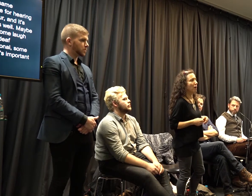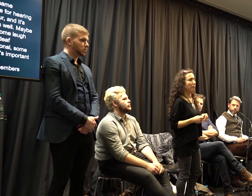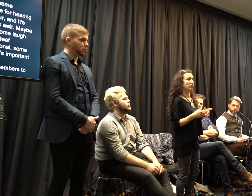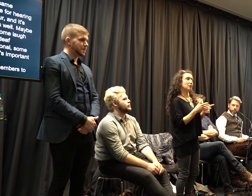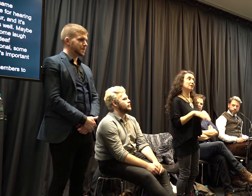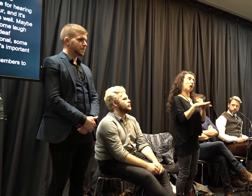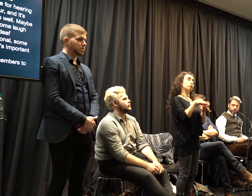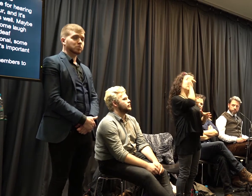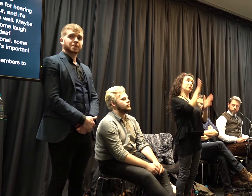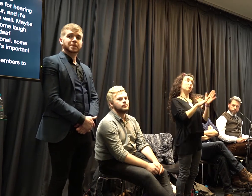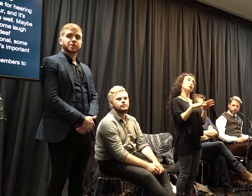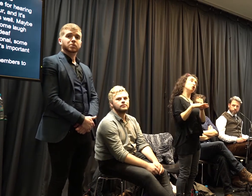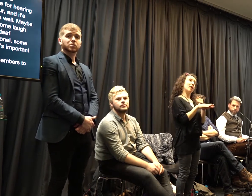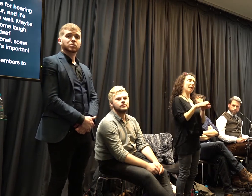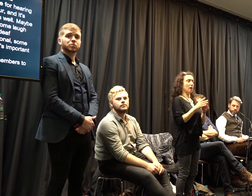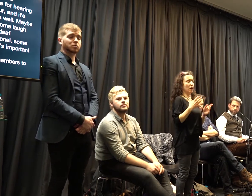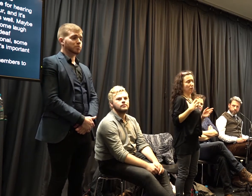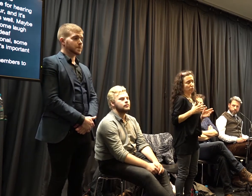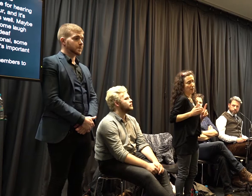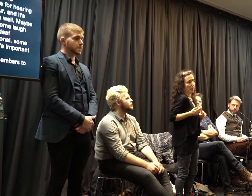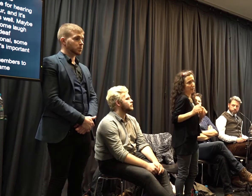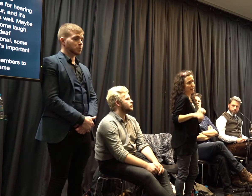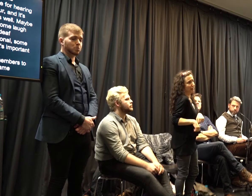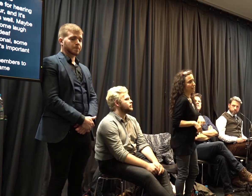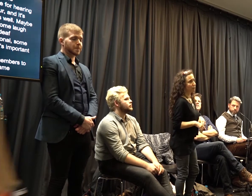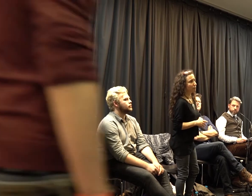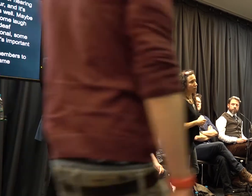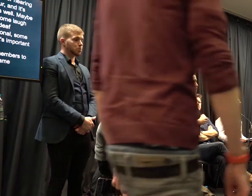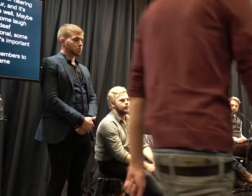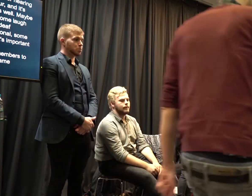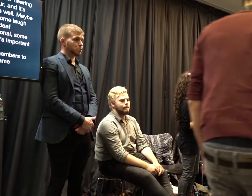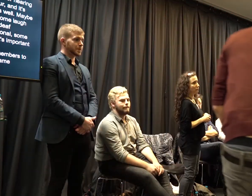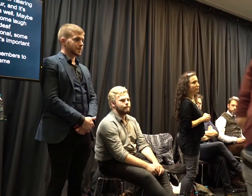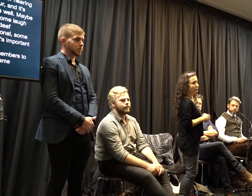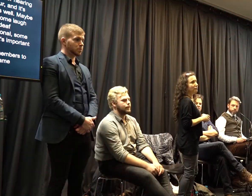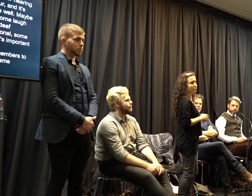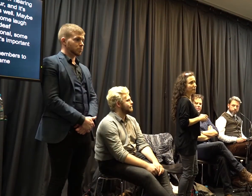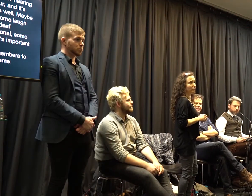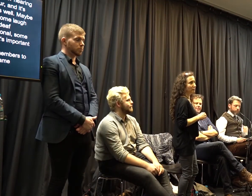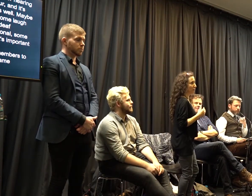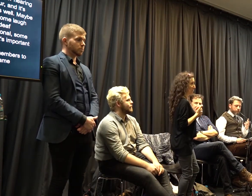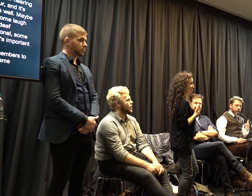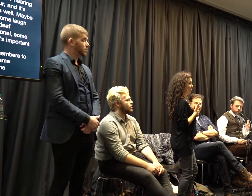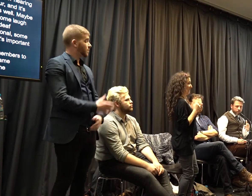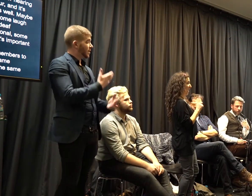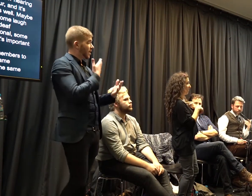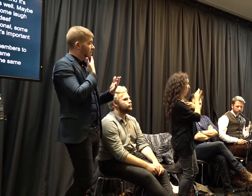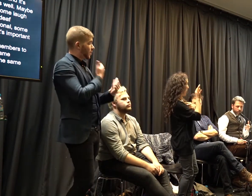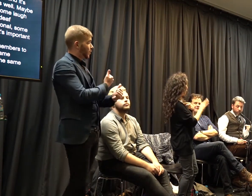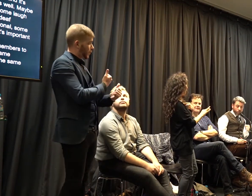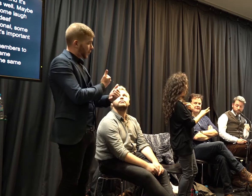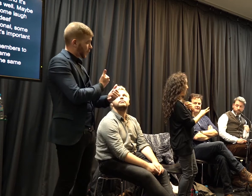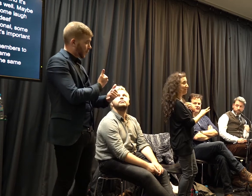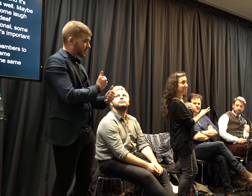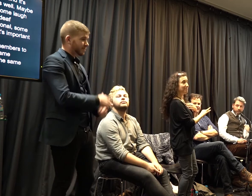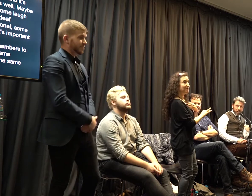journey. And not necessarily feel exactly the same journey, but a similar one, have a shared journey. Thank you.